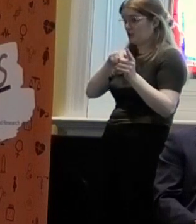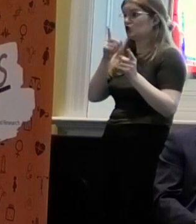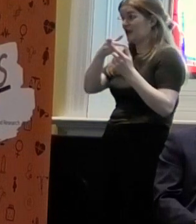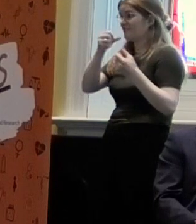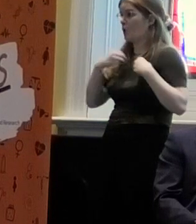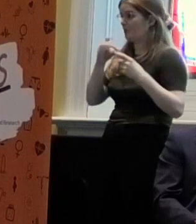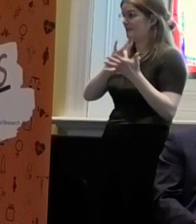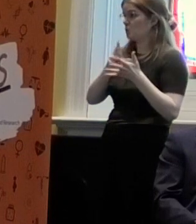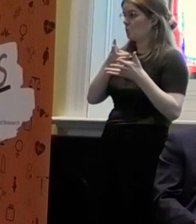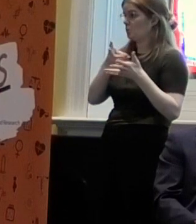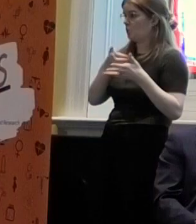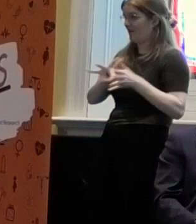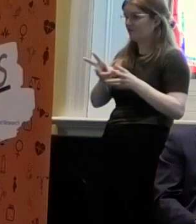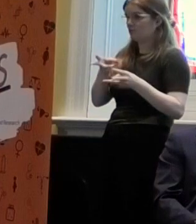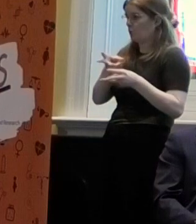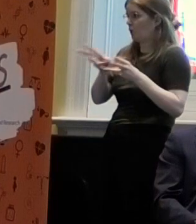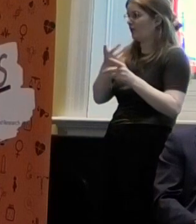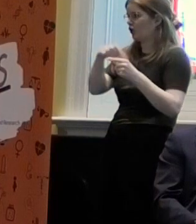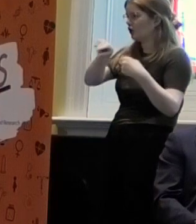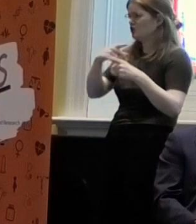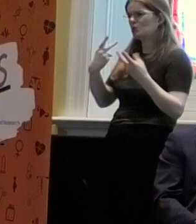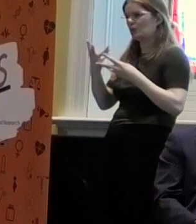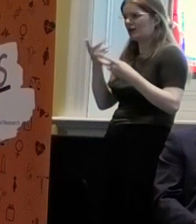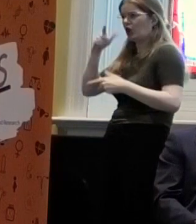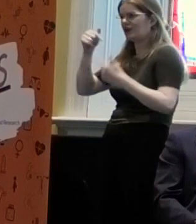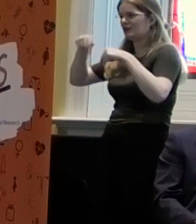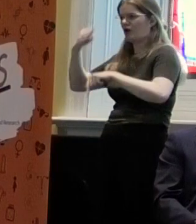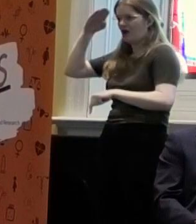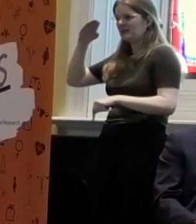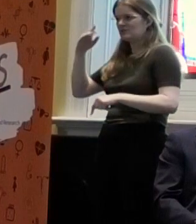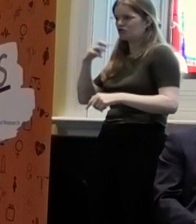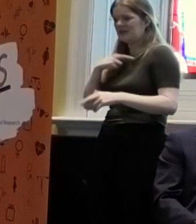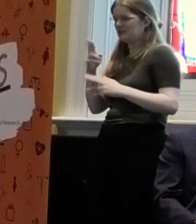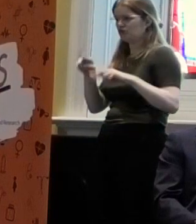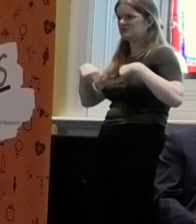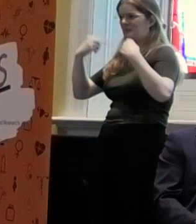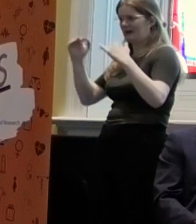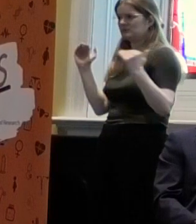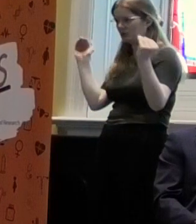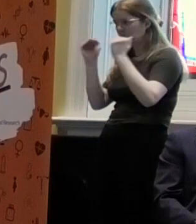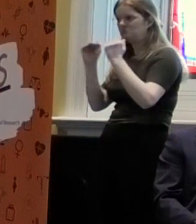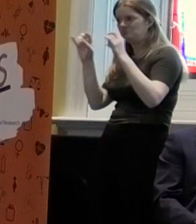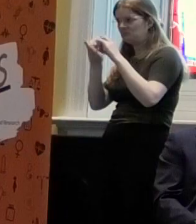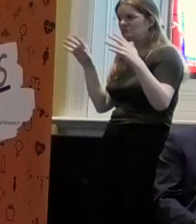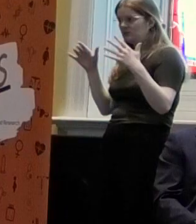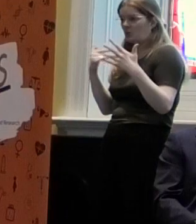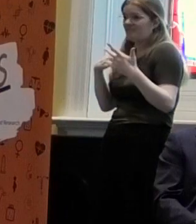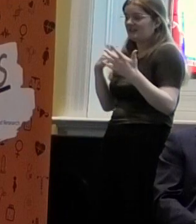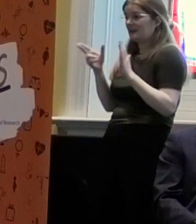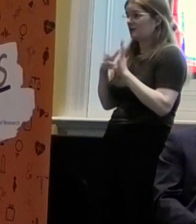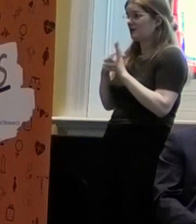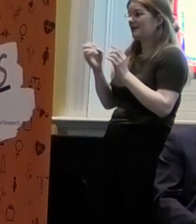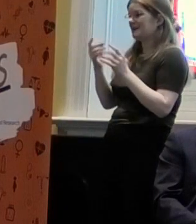has midwives working with her. So I would say we're quite lucky in this country that actually it's what we refer to now